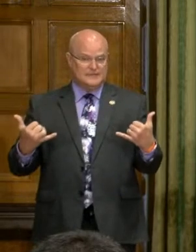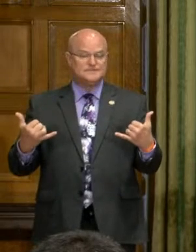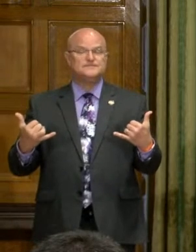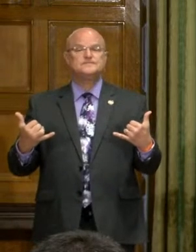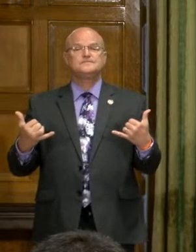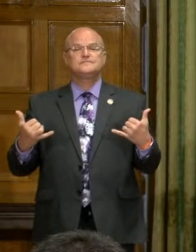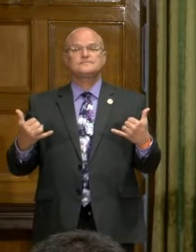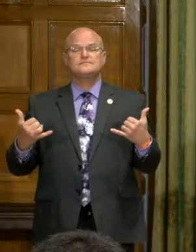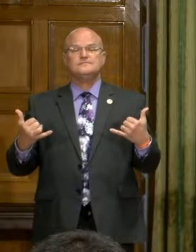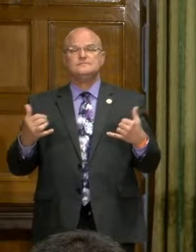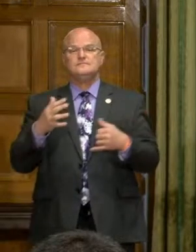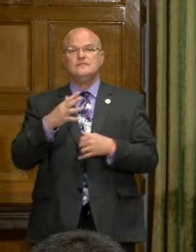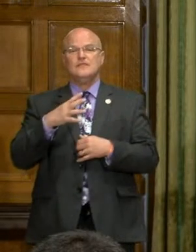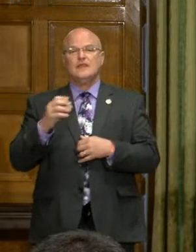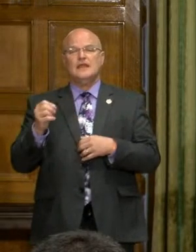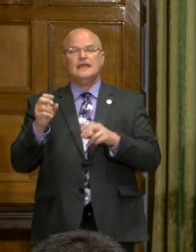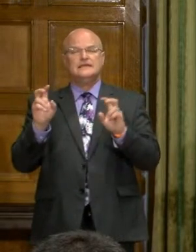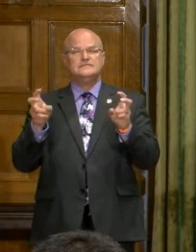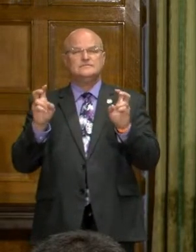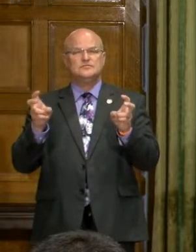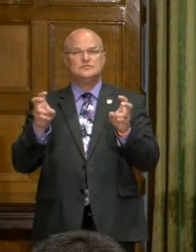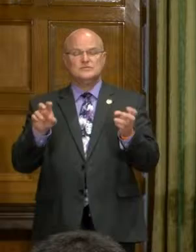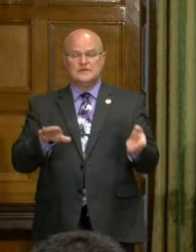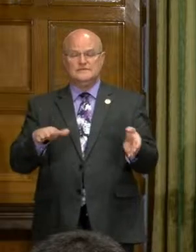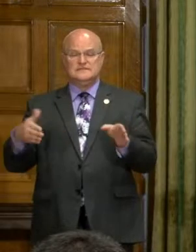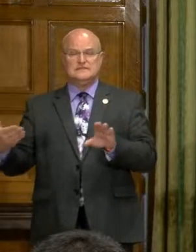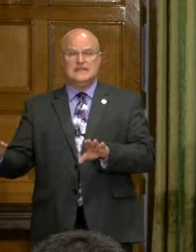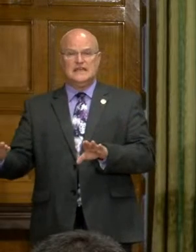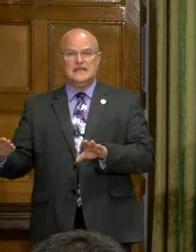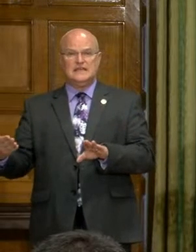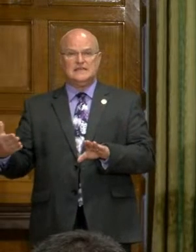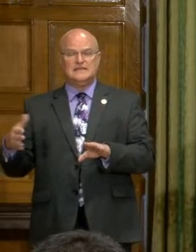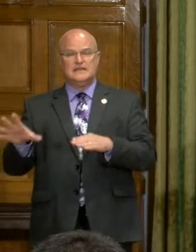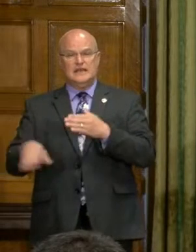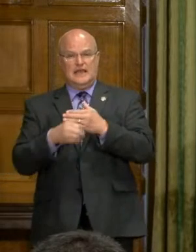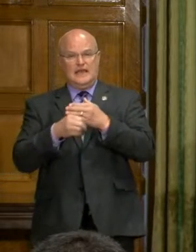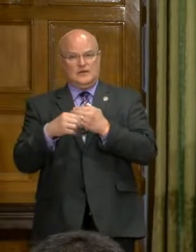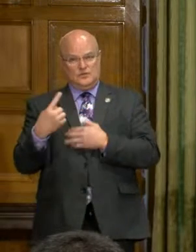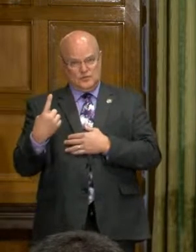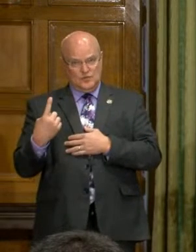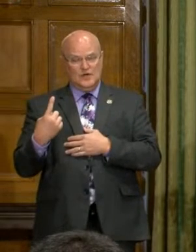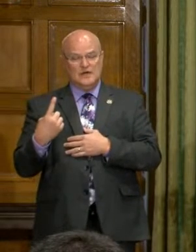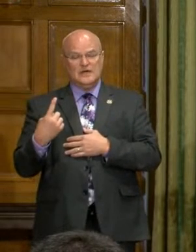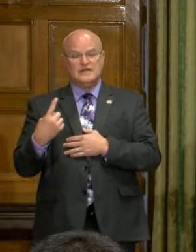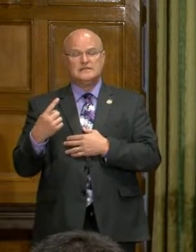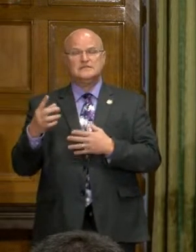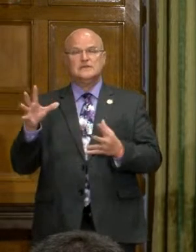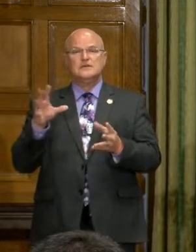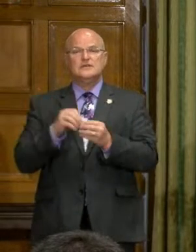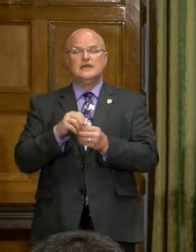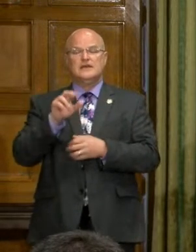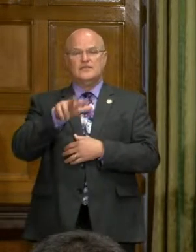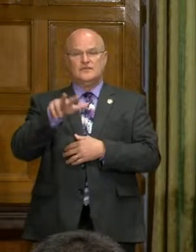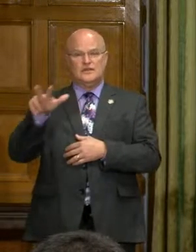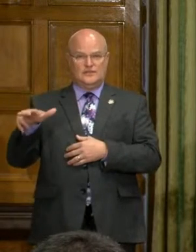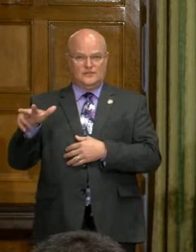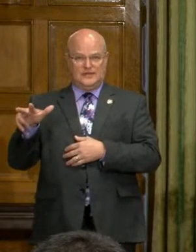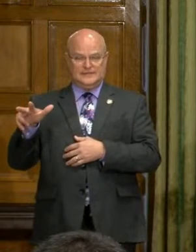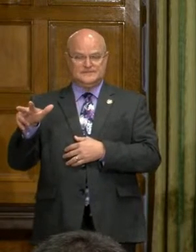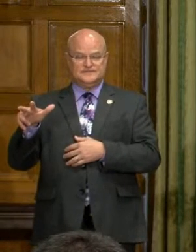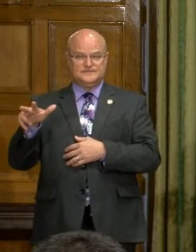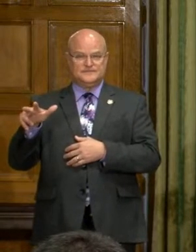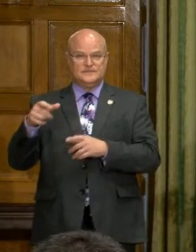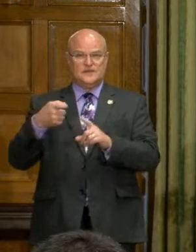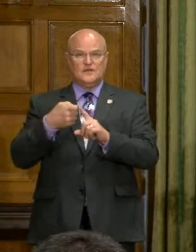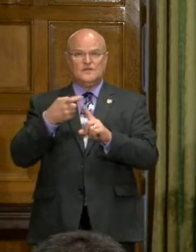the hospital, and in terms of deaths, it's a plus 1, which we have 33 deaths total as a